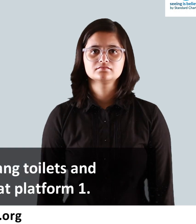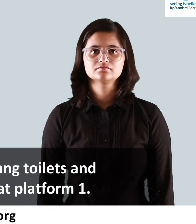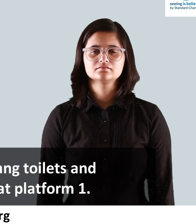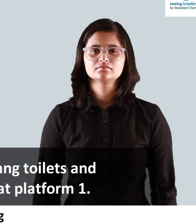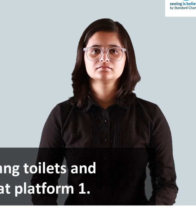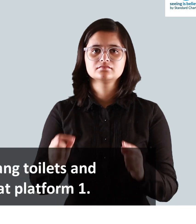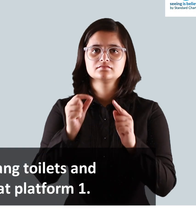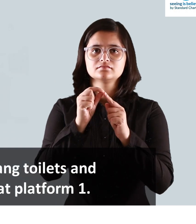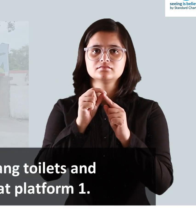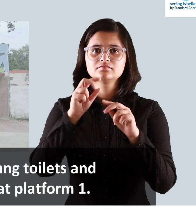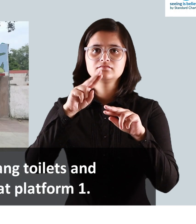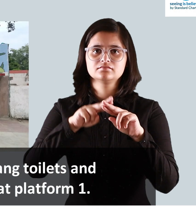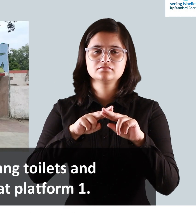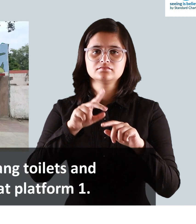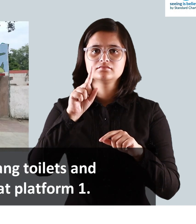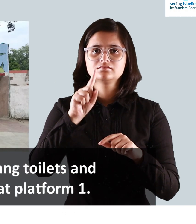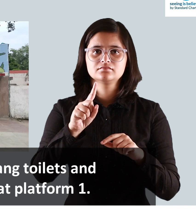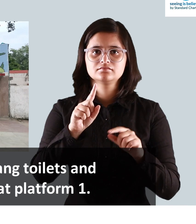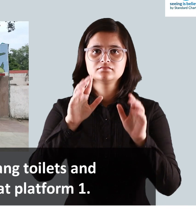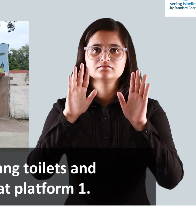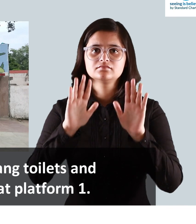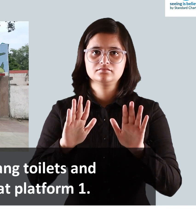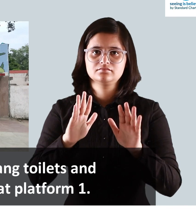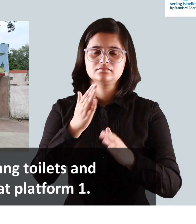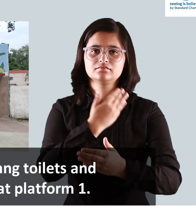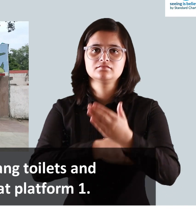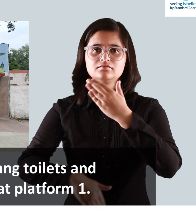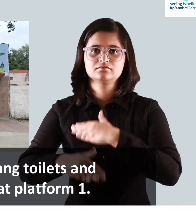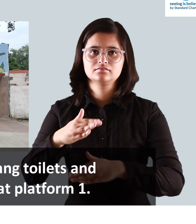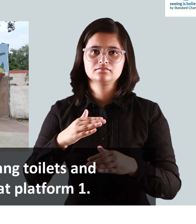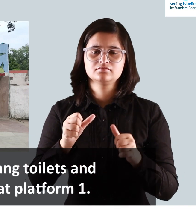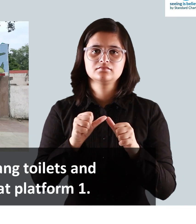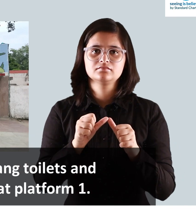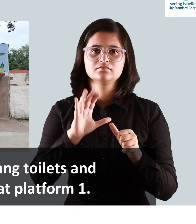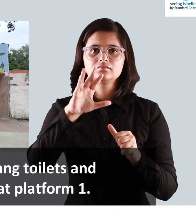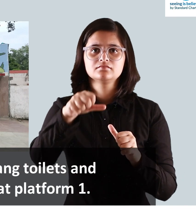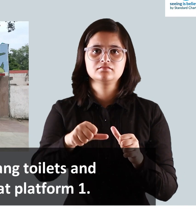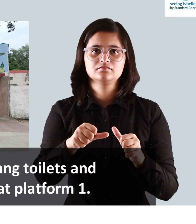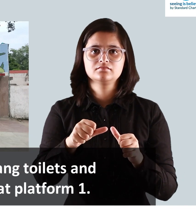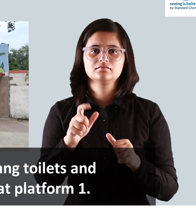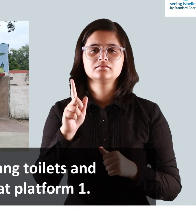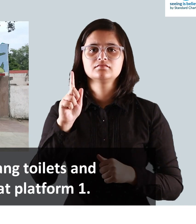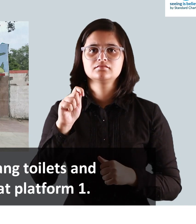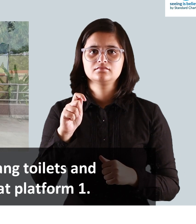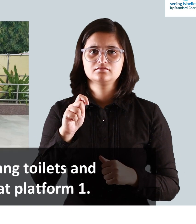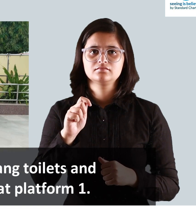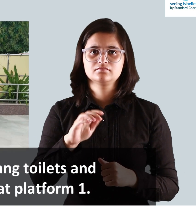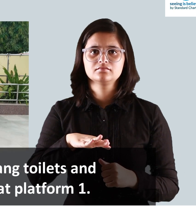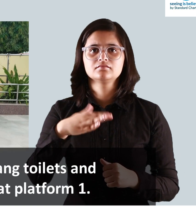1. There are Divyang toilets and water boats at platform 1.